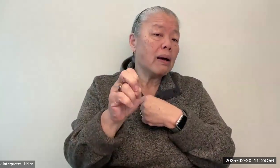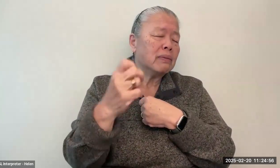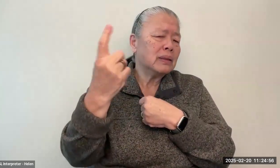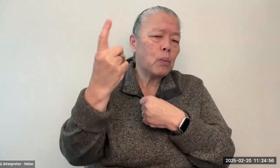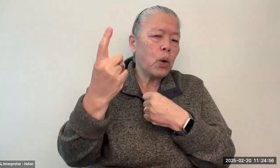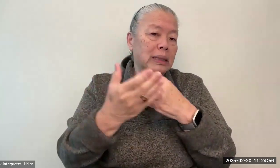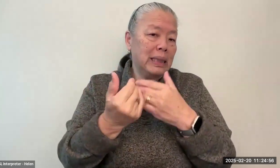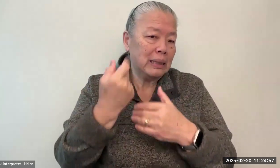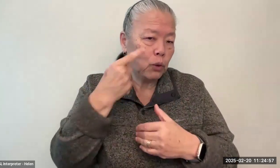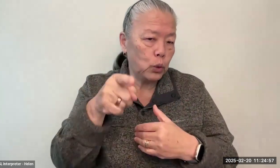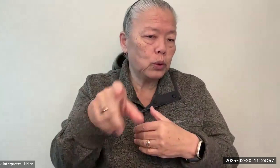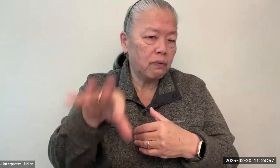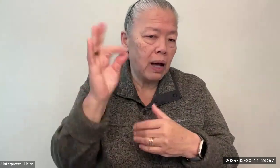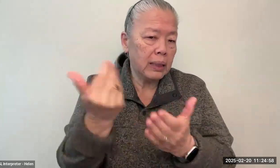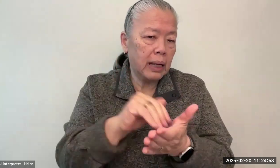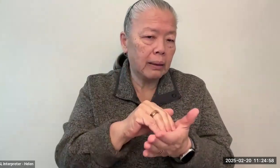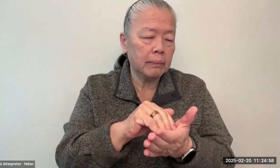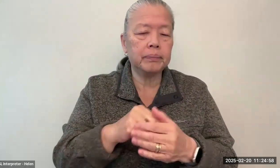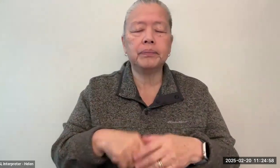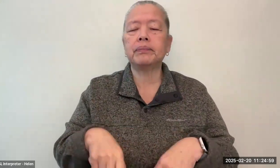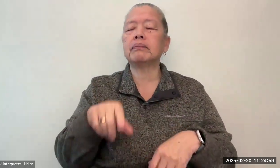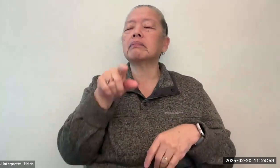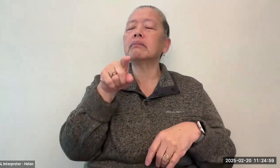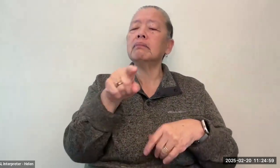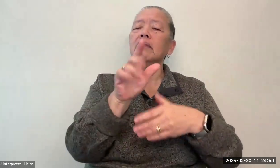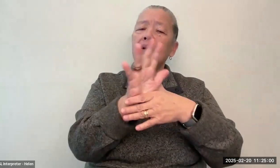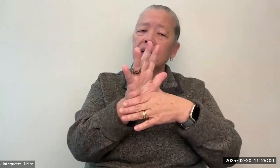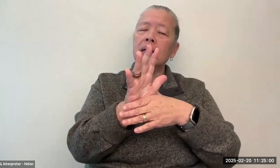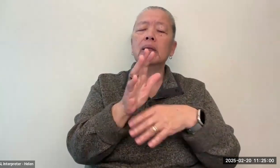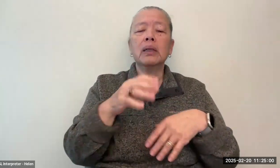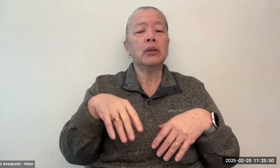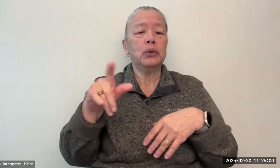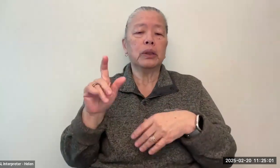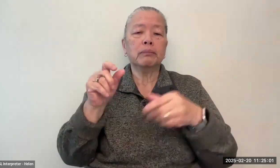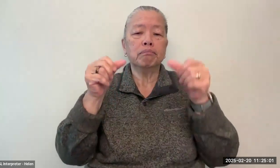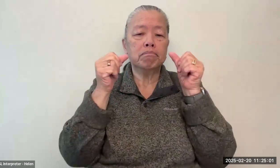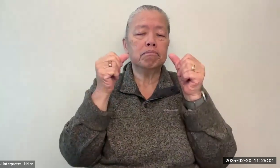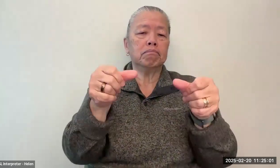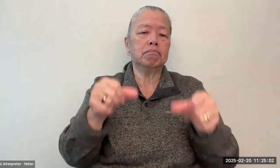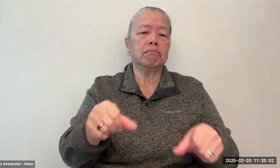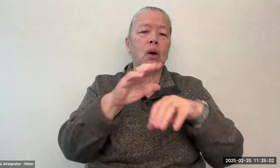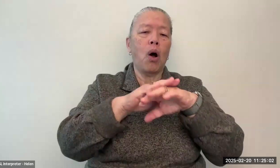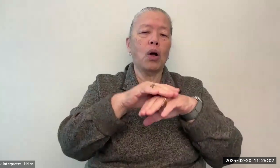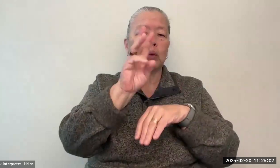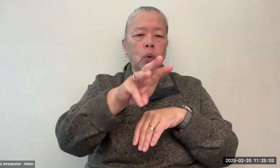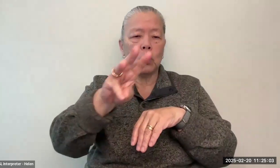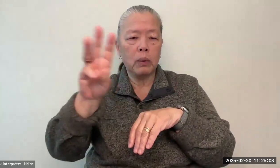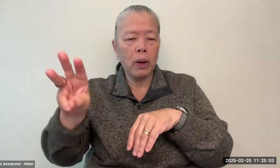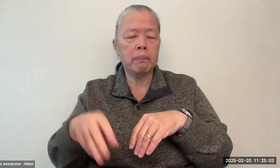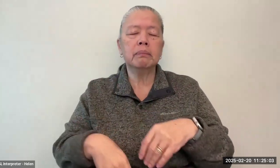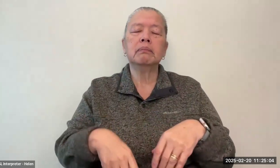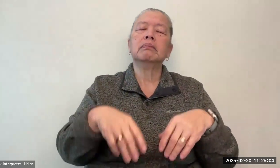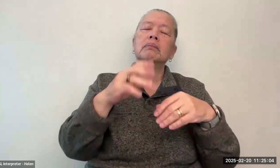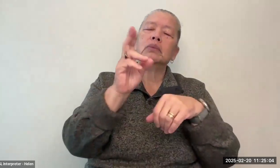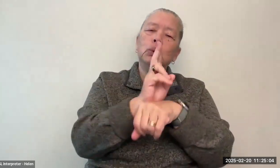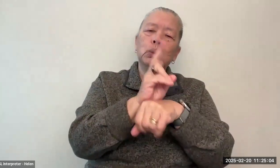This video is suitable and available for placement on your website, to share on social media, to embed in